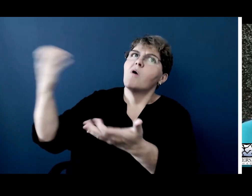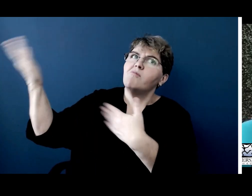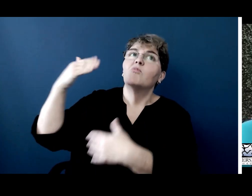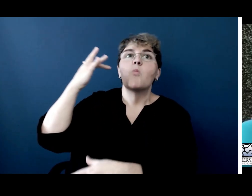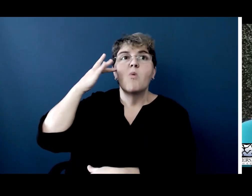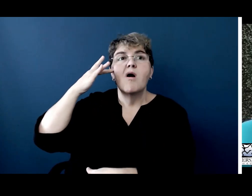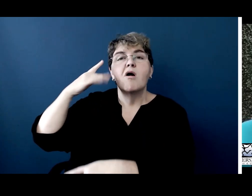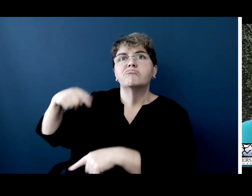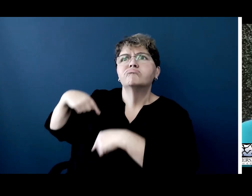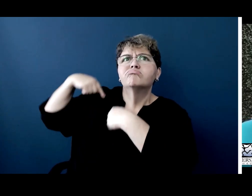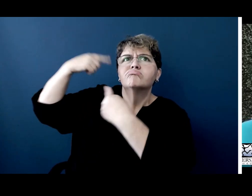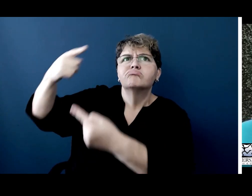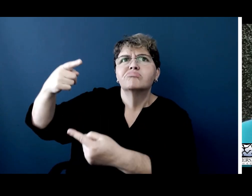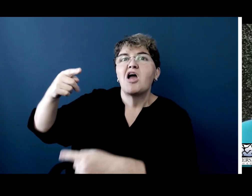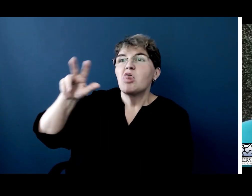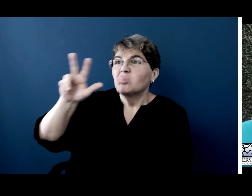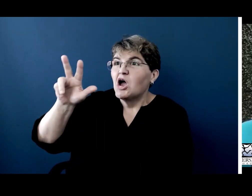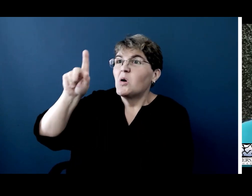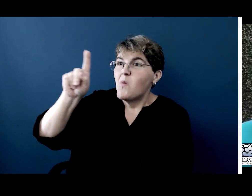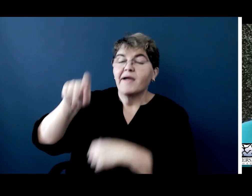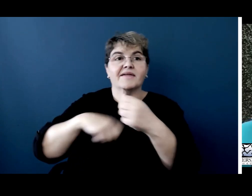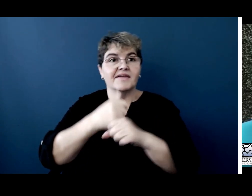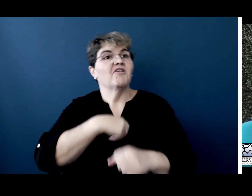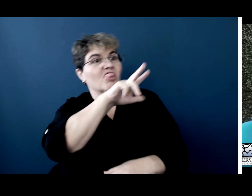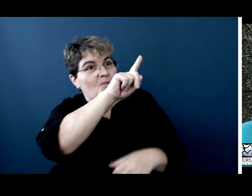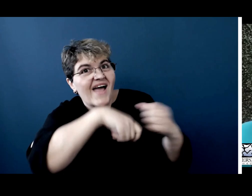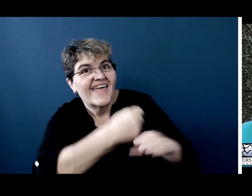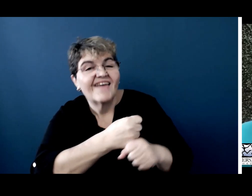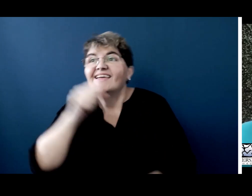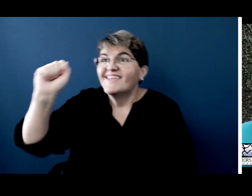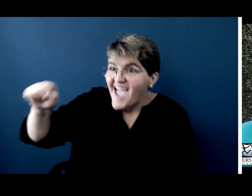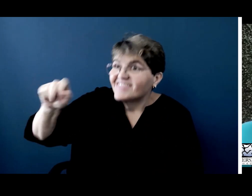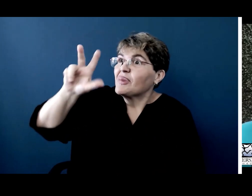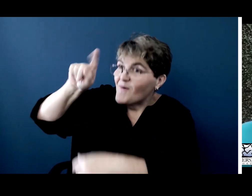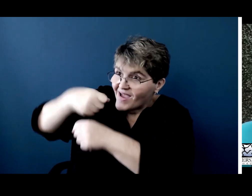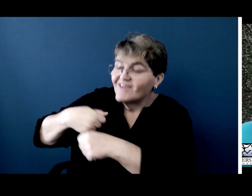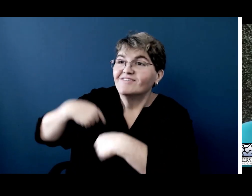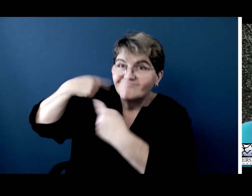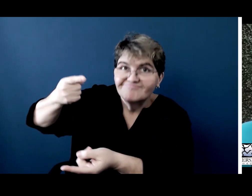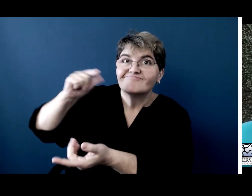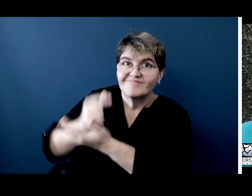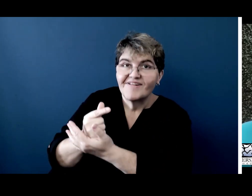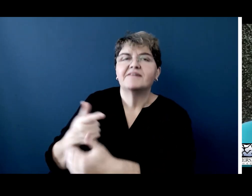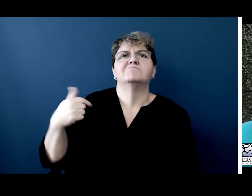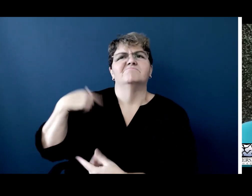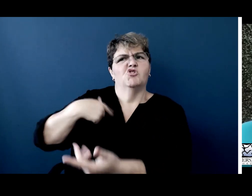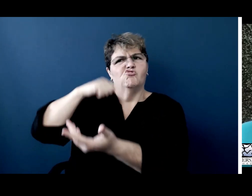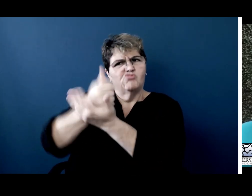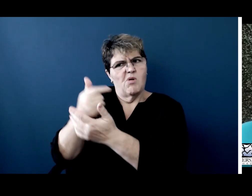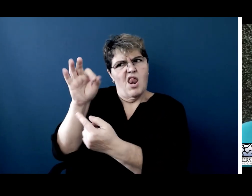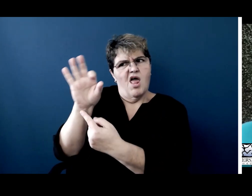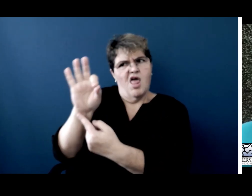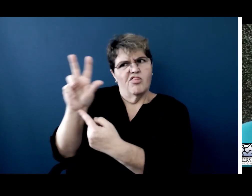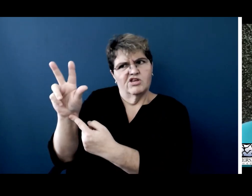Back in 93. 93. And we were, I want to say, the 50th